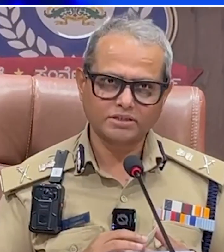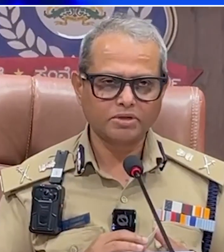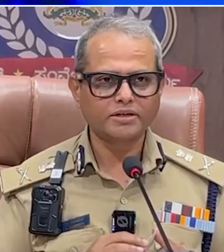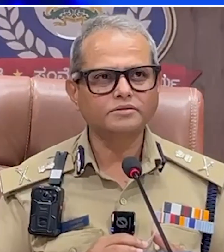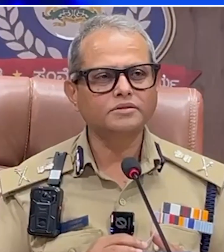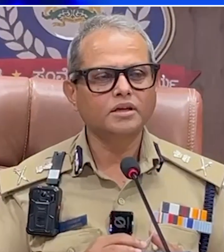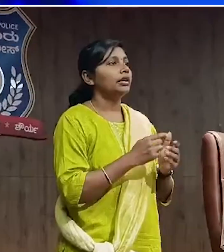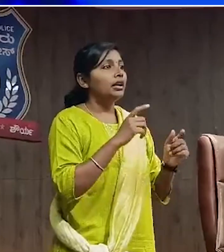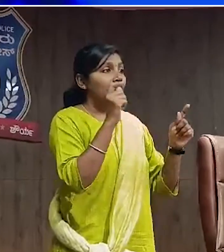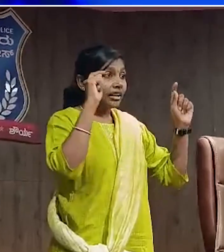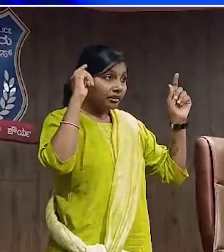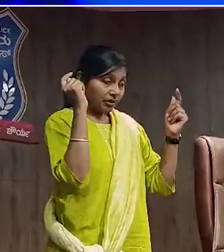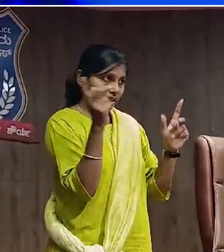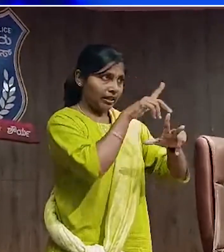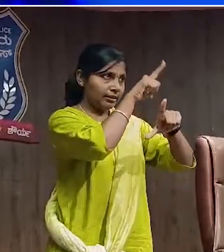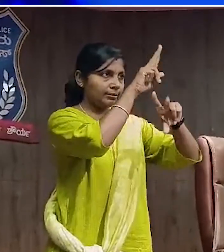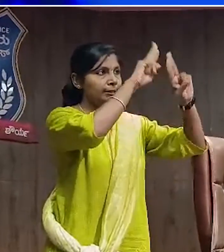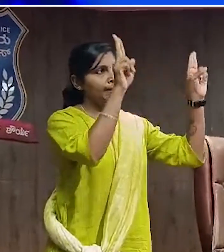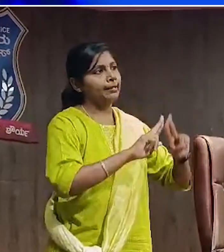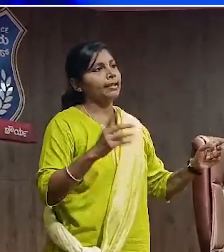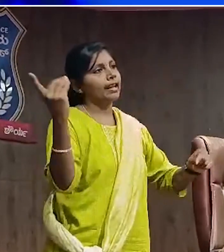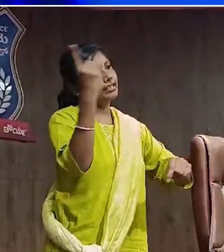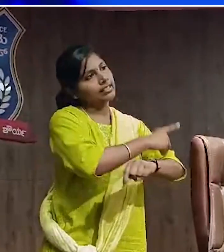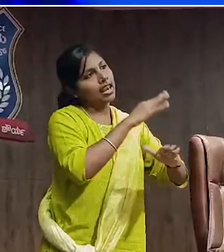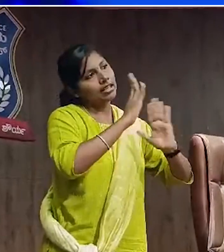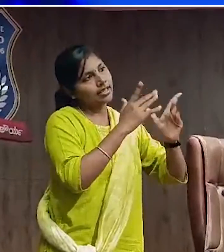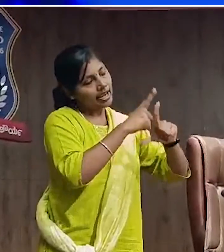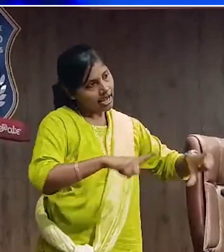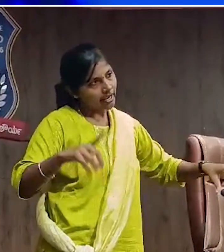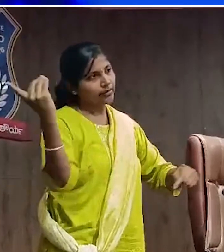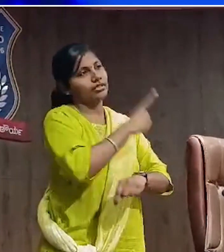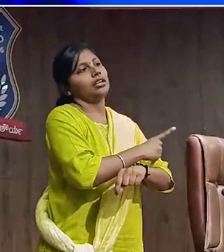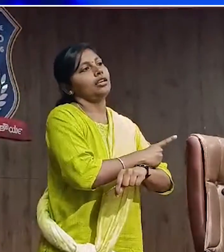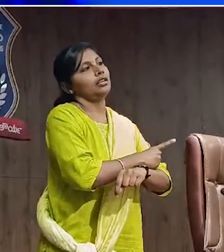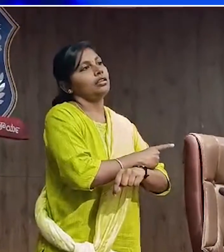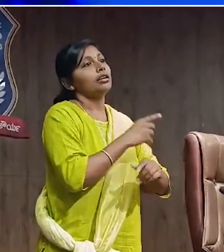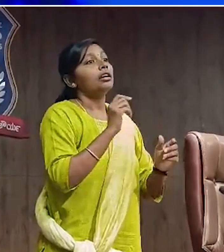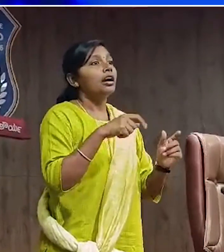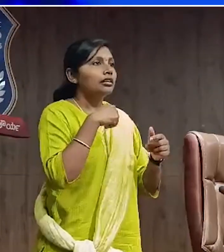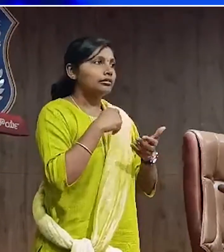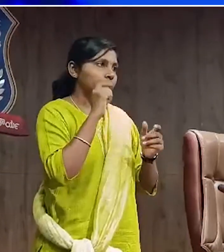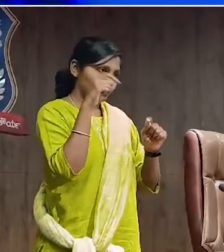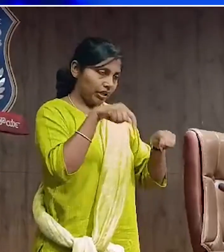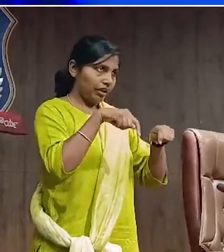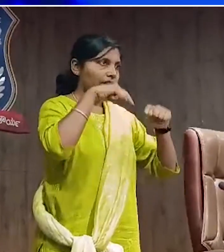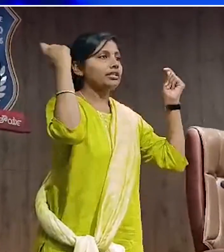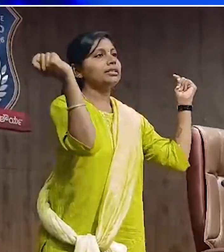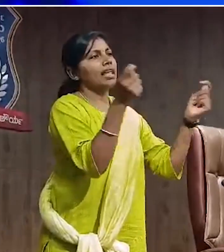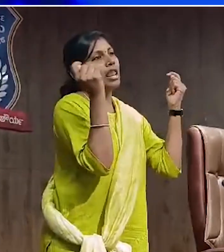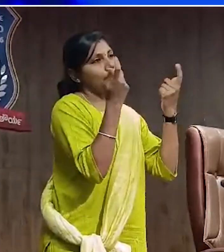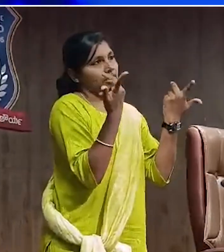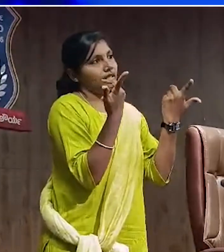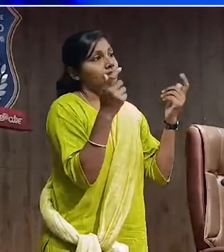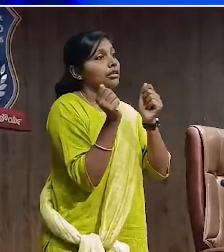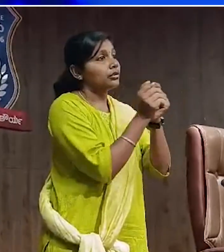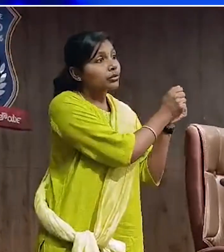or disabilities, and we work with all communities together. Keeping that in mind, today we are celebrating this International Sign